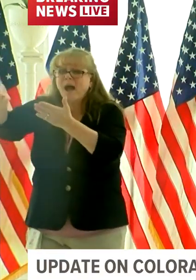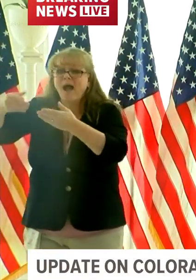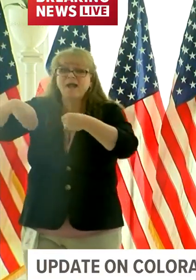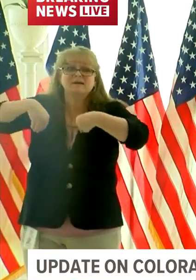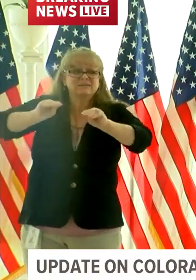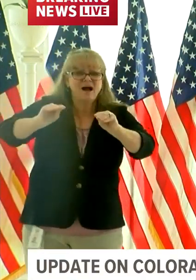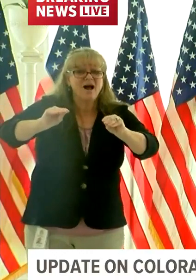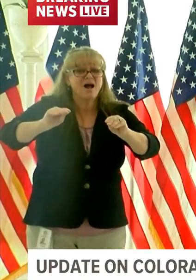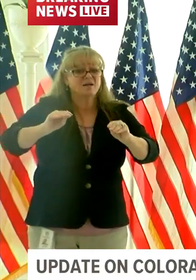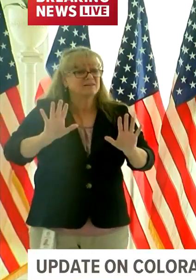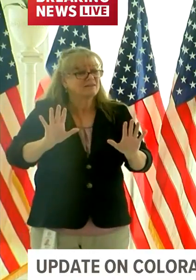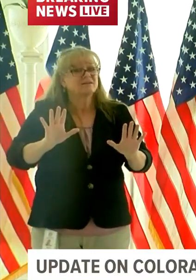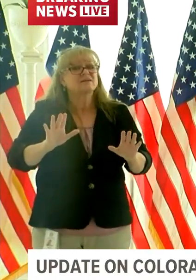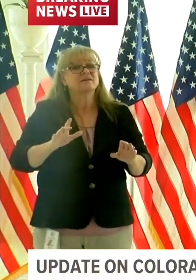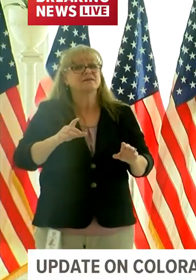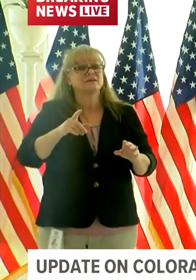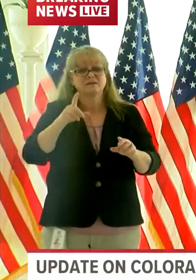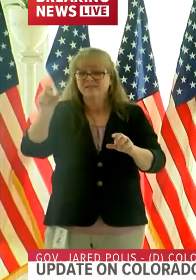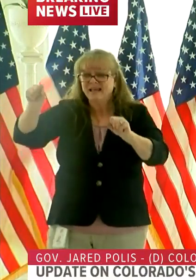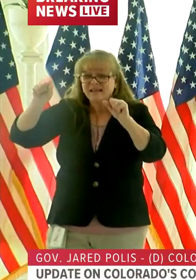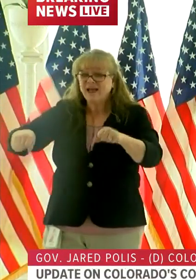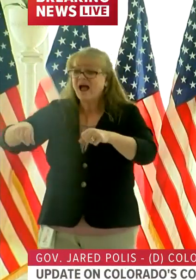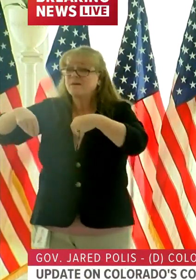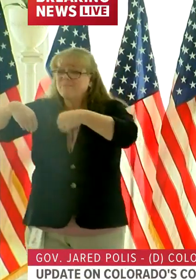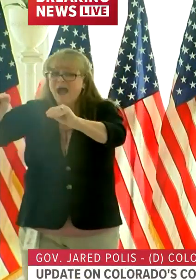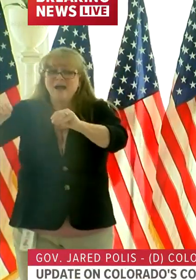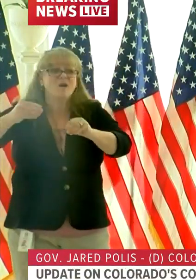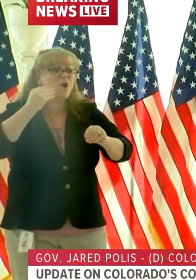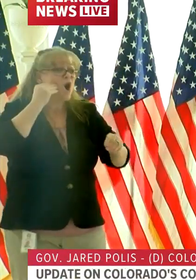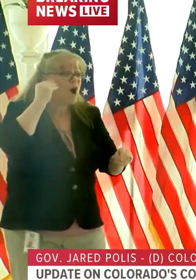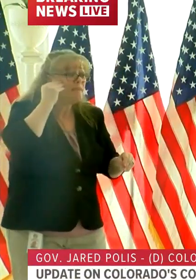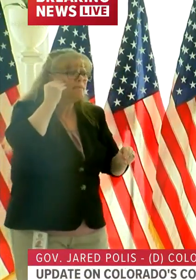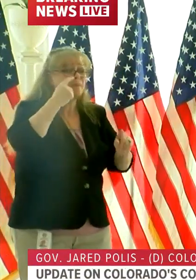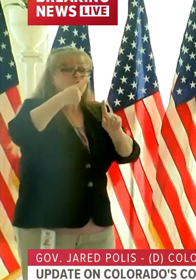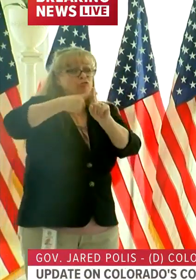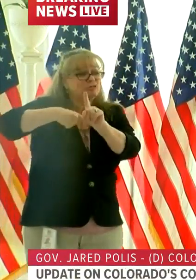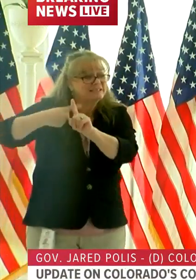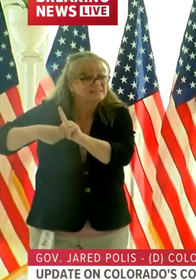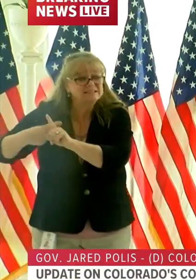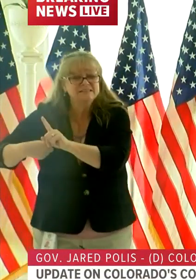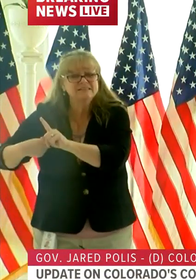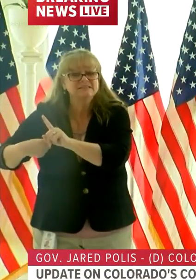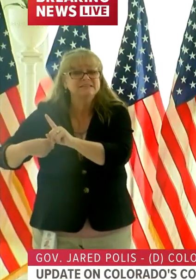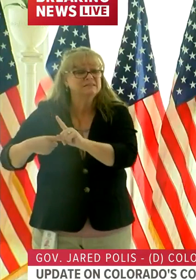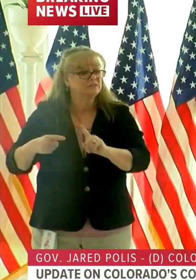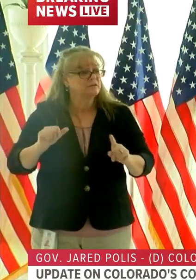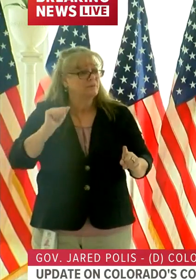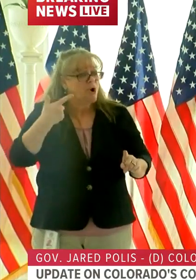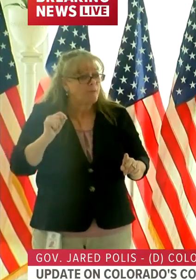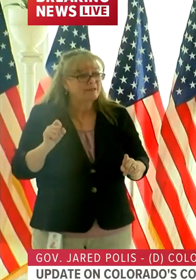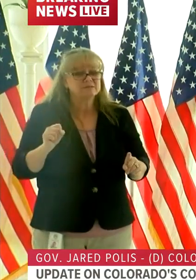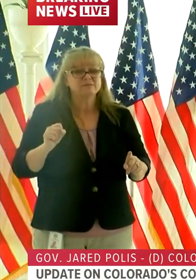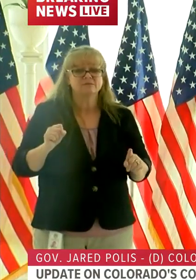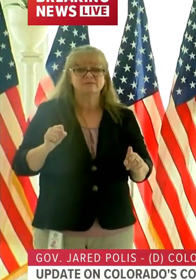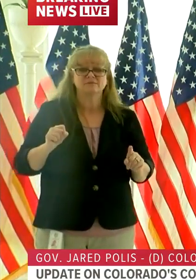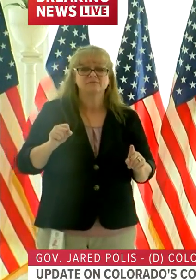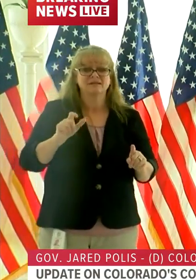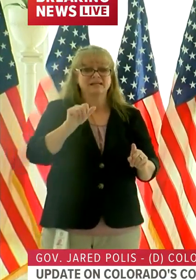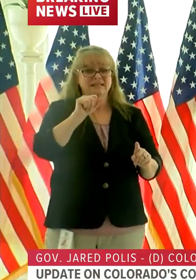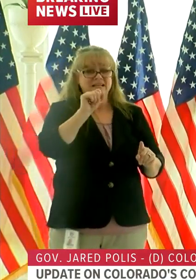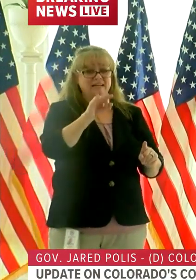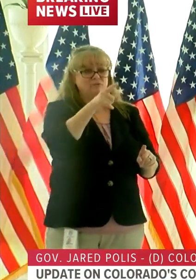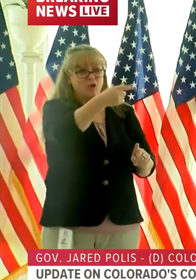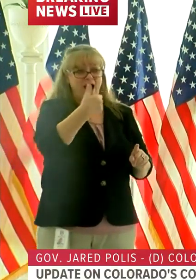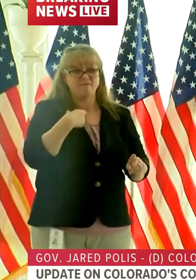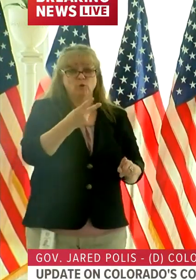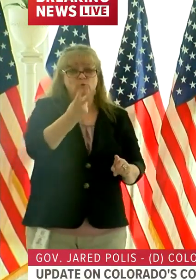buy a home. People can rent homes. All of that is occurring right now in Colorado. If there's 2 people who have trouble, send them to our